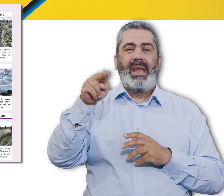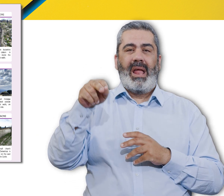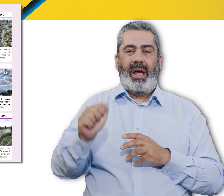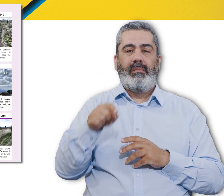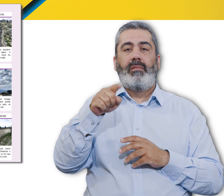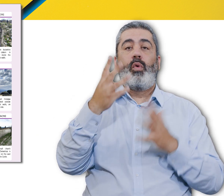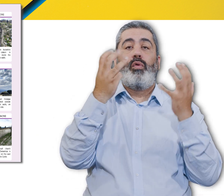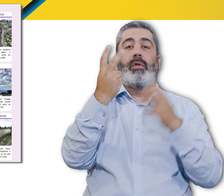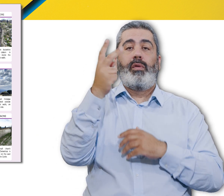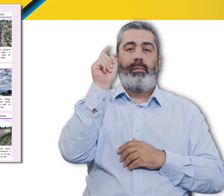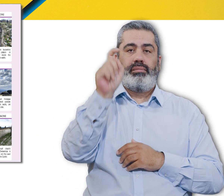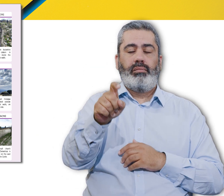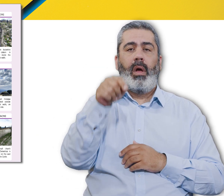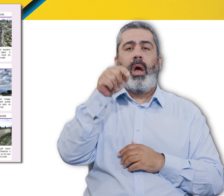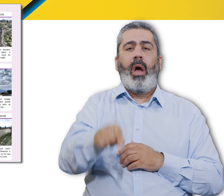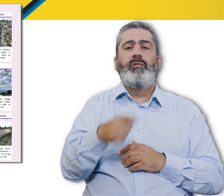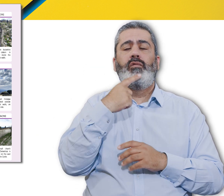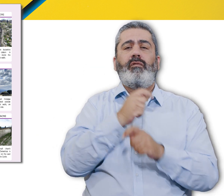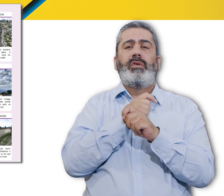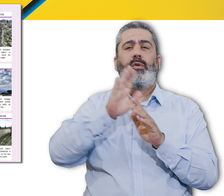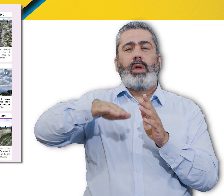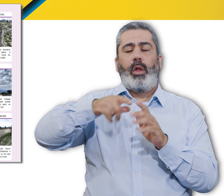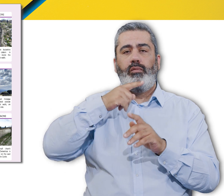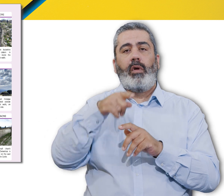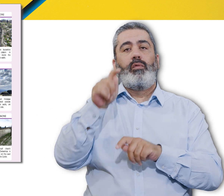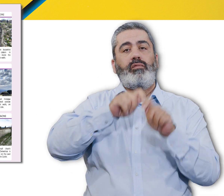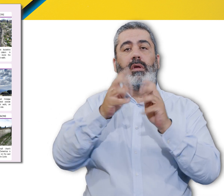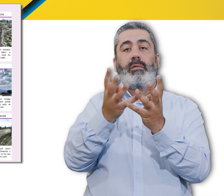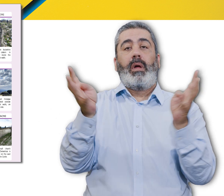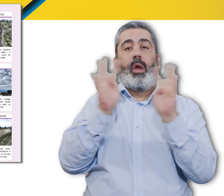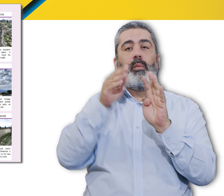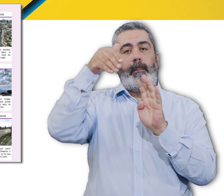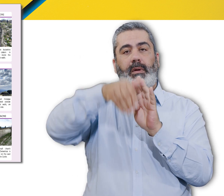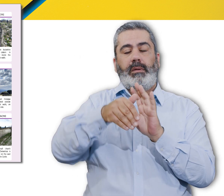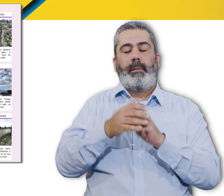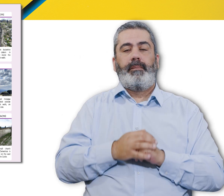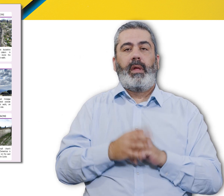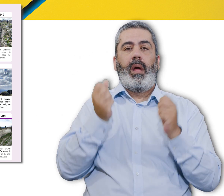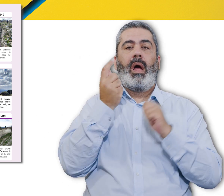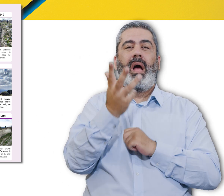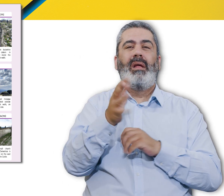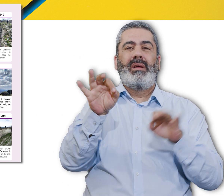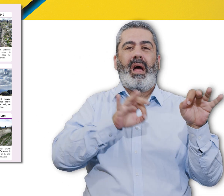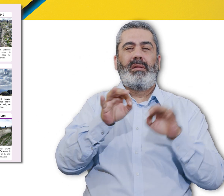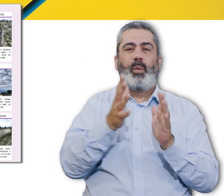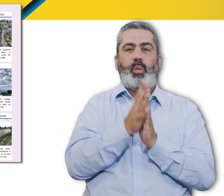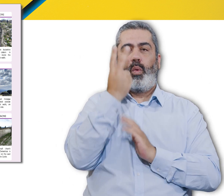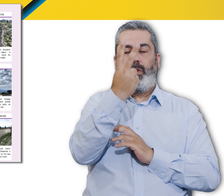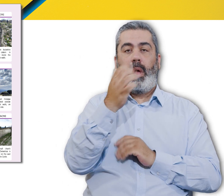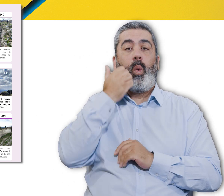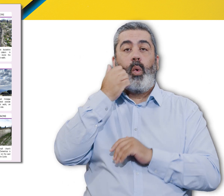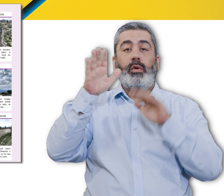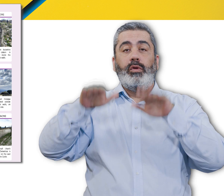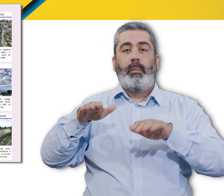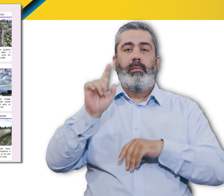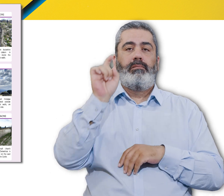number 72, the late Byzantine water cistern situated inside the Acropolis walls. Red Mosque. 12 on the